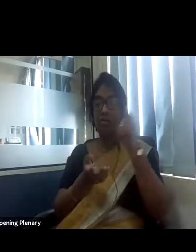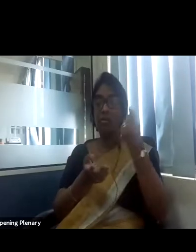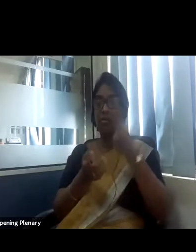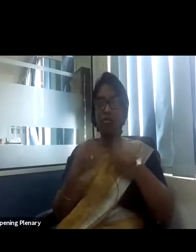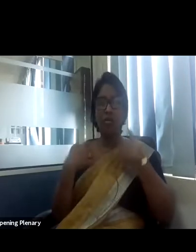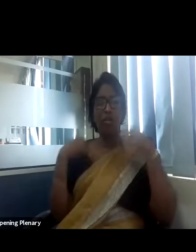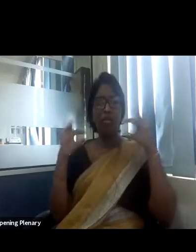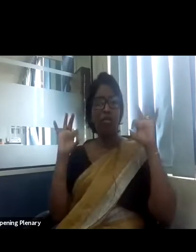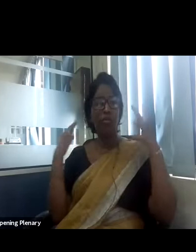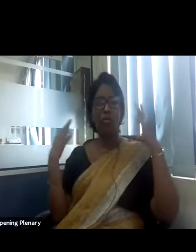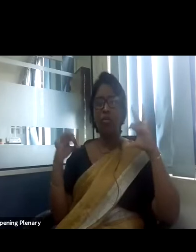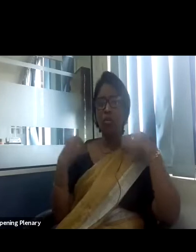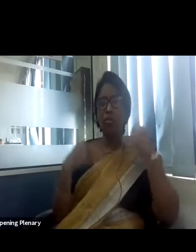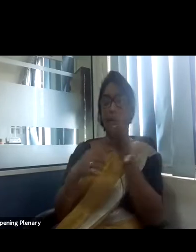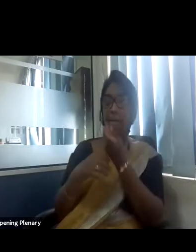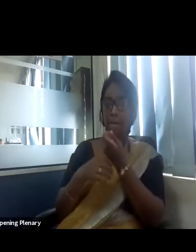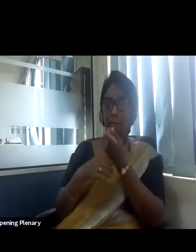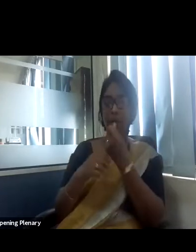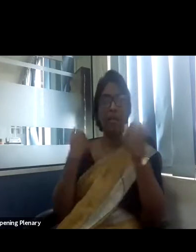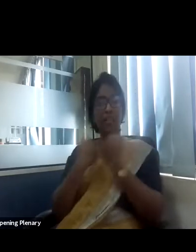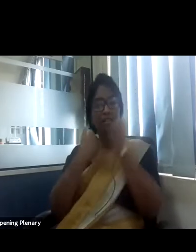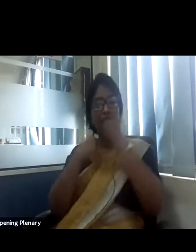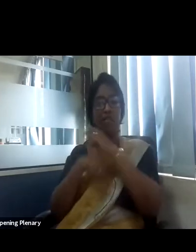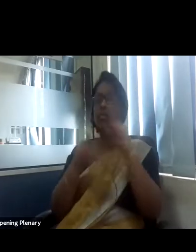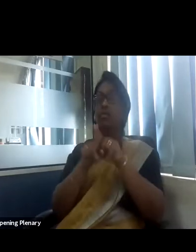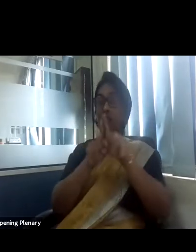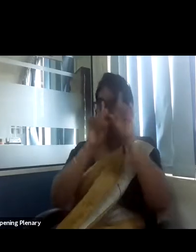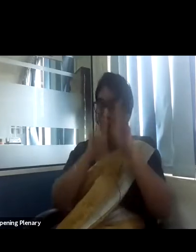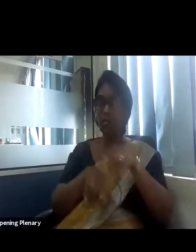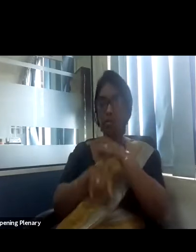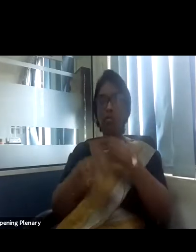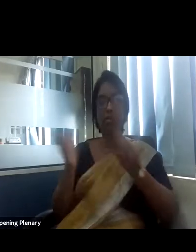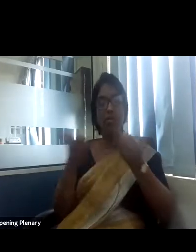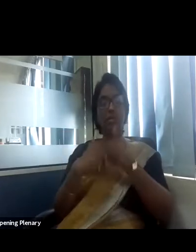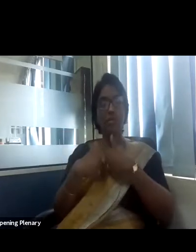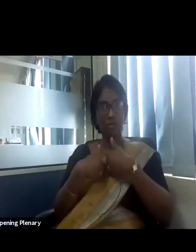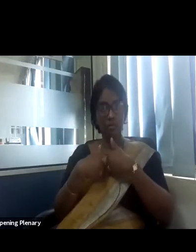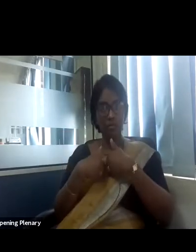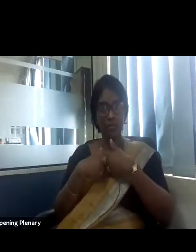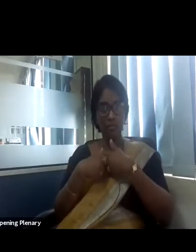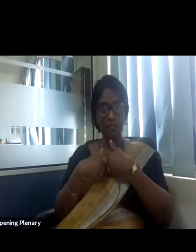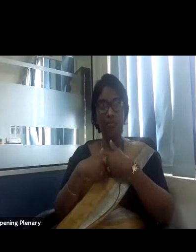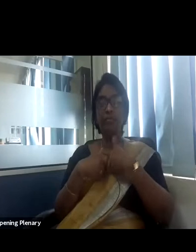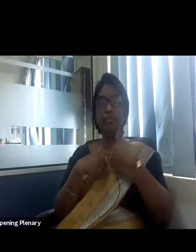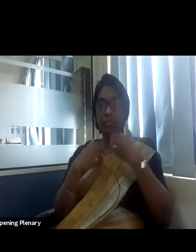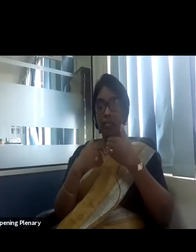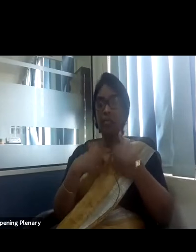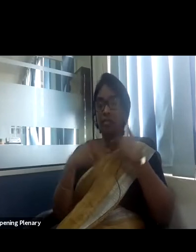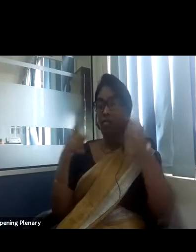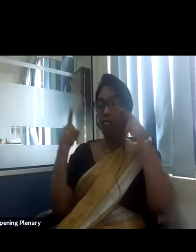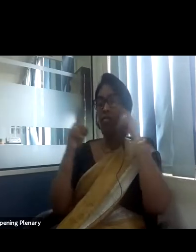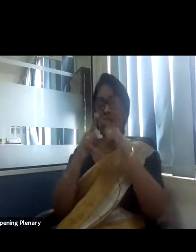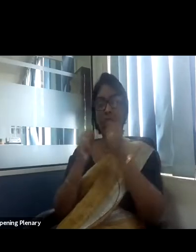shocks. Therefore, we need to correct what we call our blind spot of judging economic